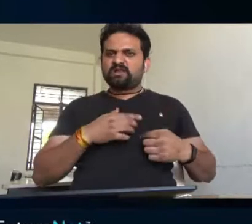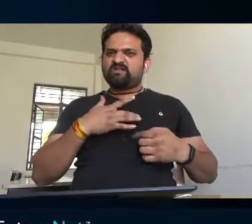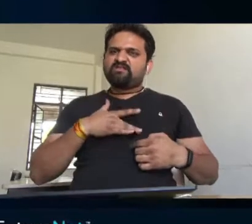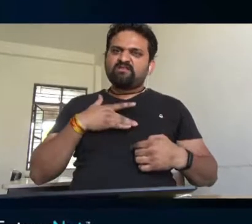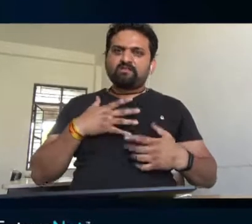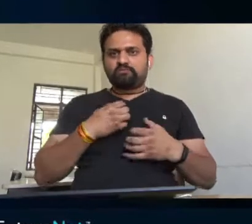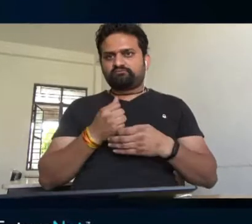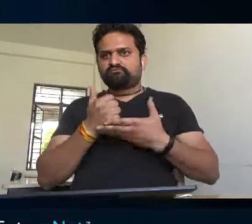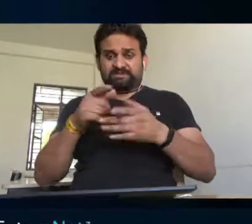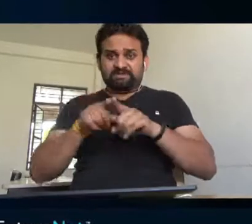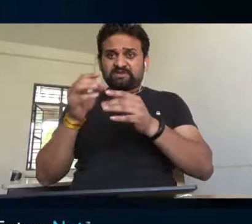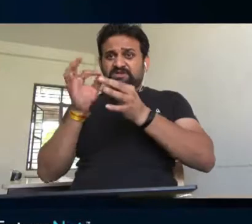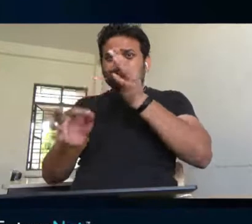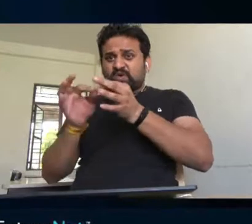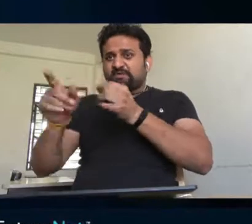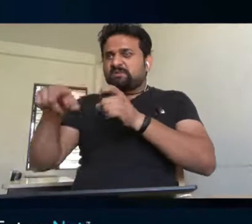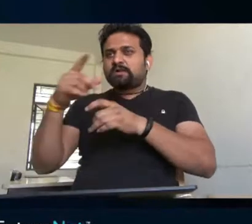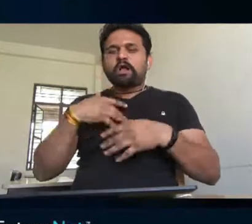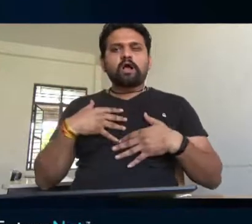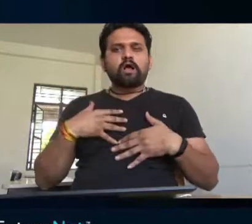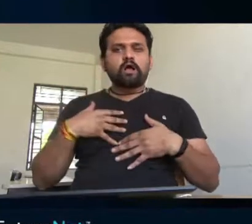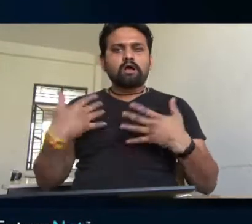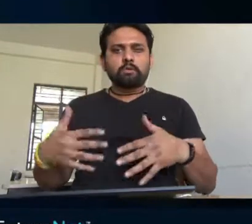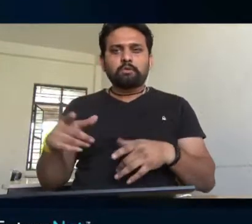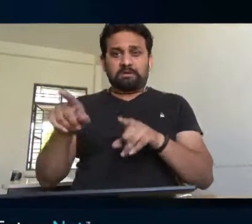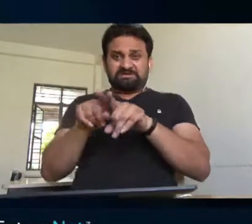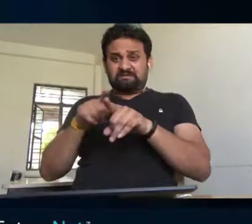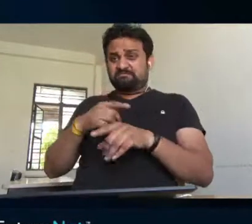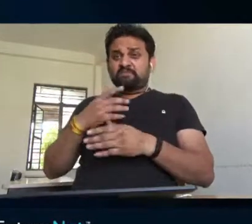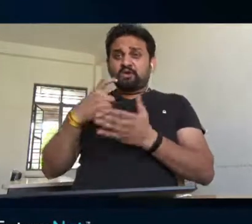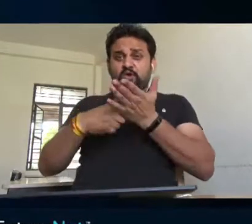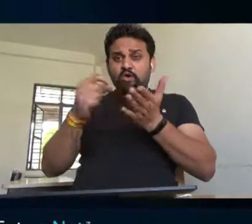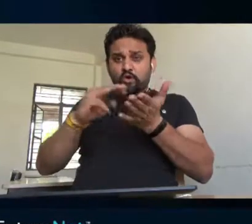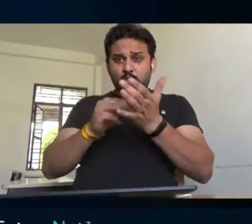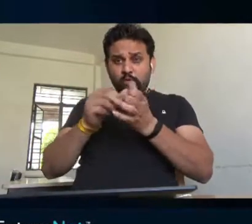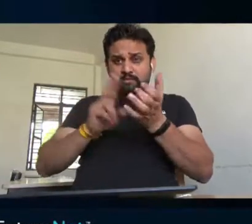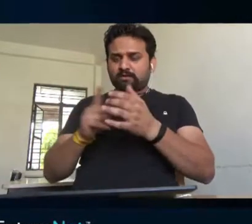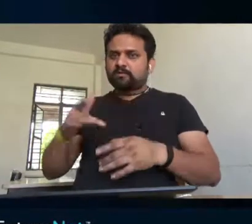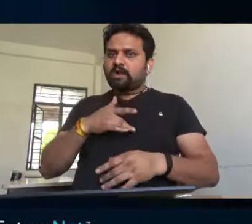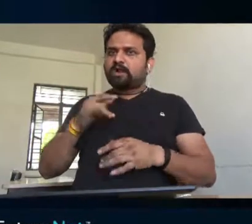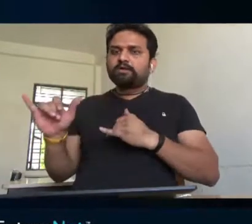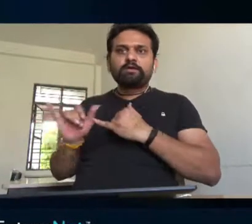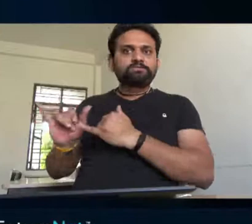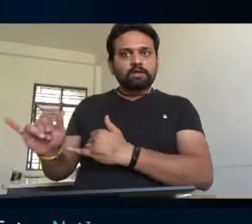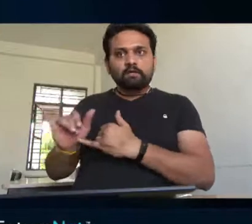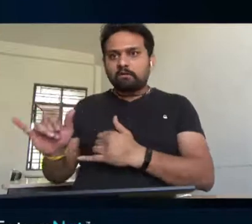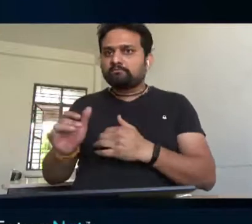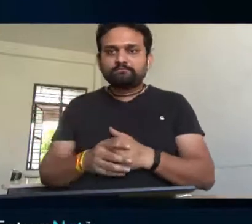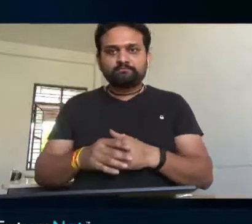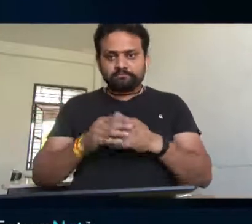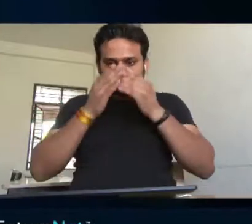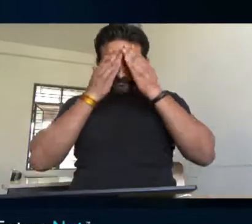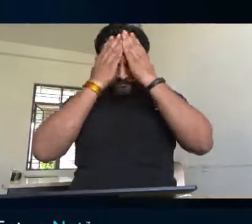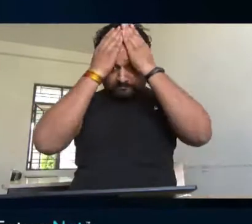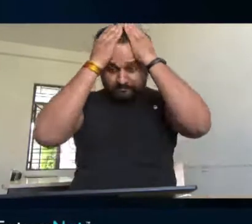success, and we have the turnover, and we have the profit. And now is the time to share that with others. And one more time, I do that deep from my